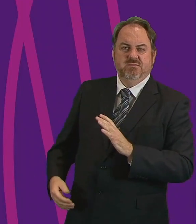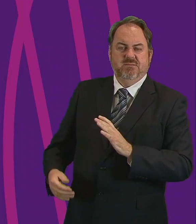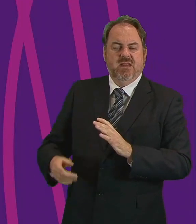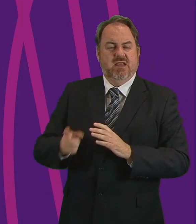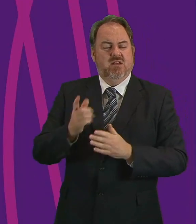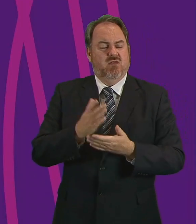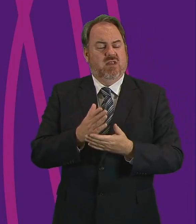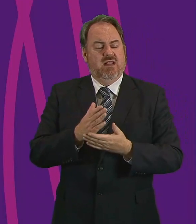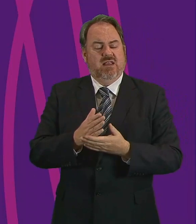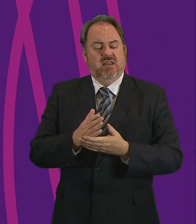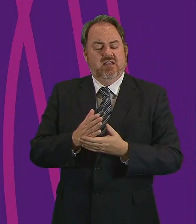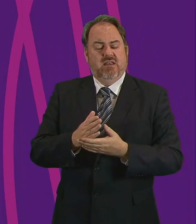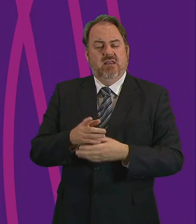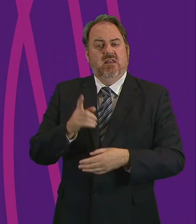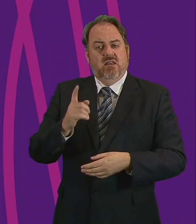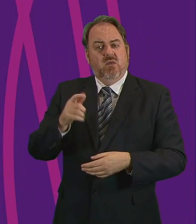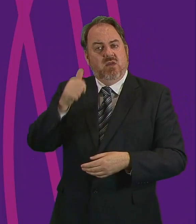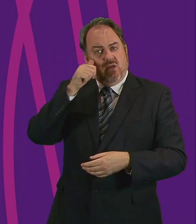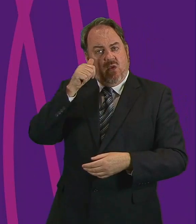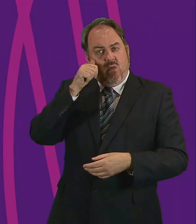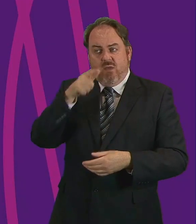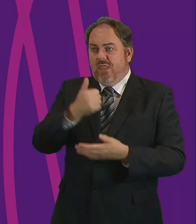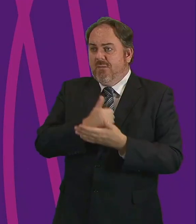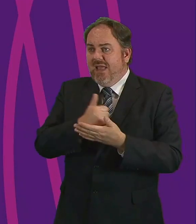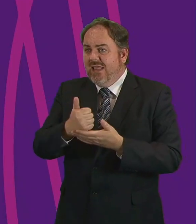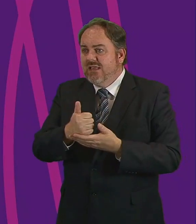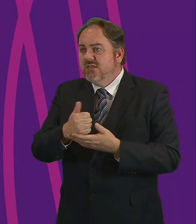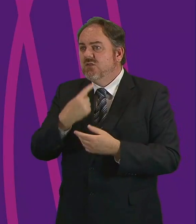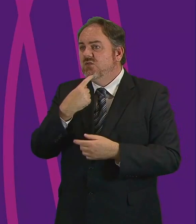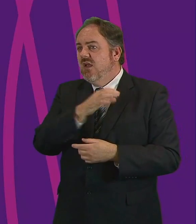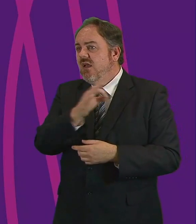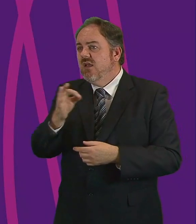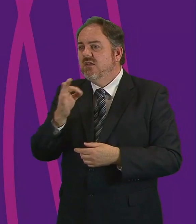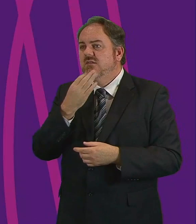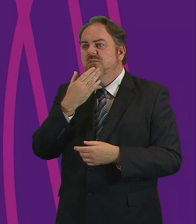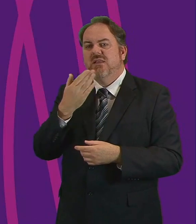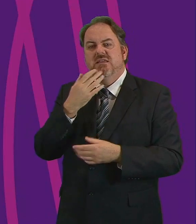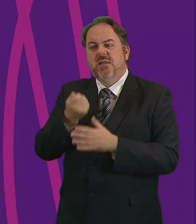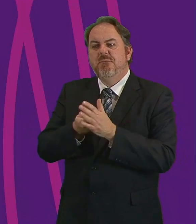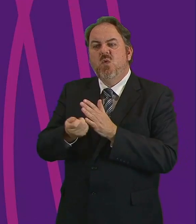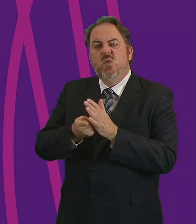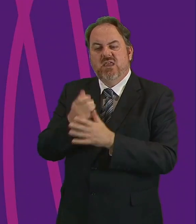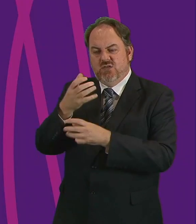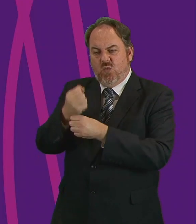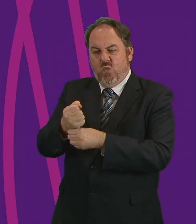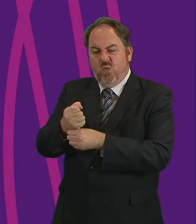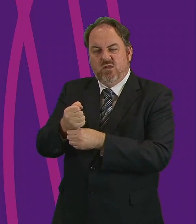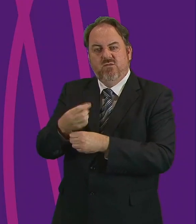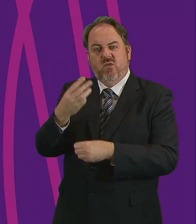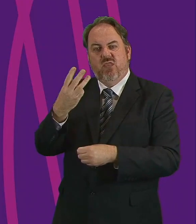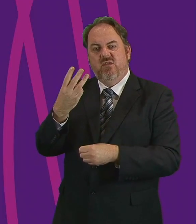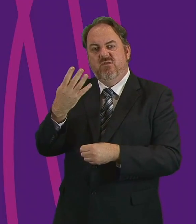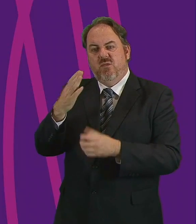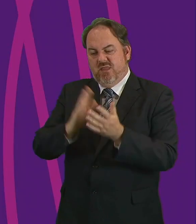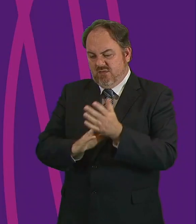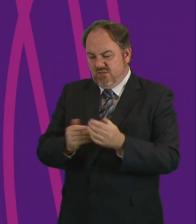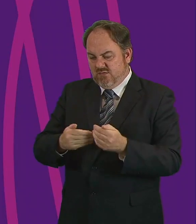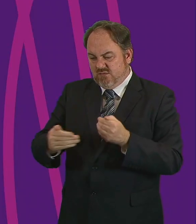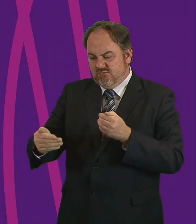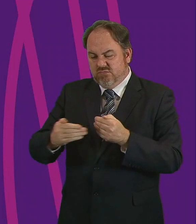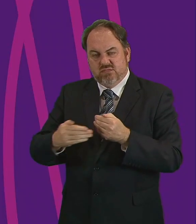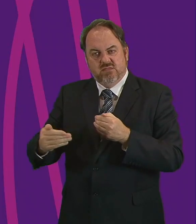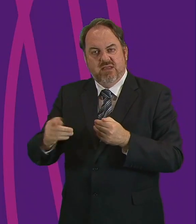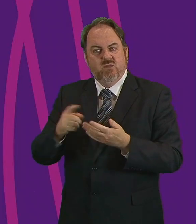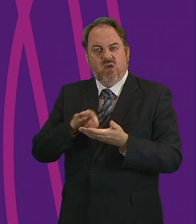such as instructing banks to give mortgage holidays, instructing energy companies to help people struggling with